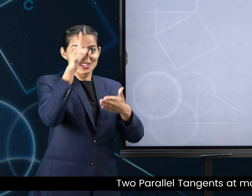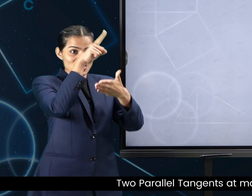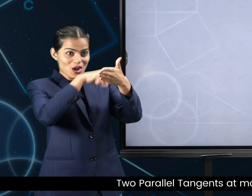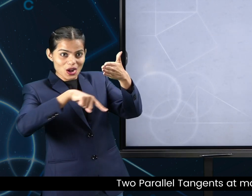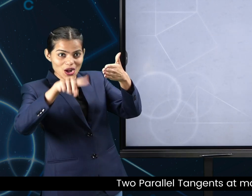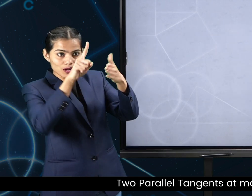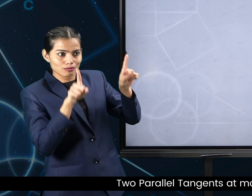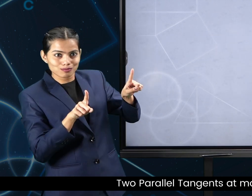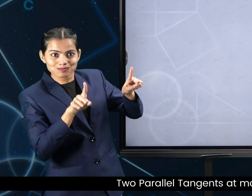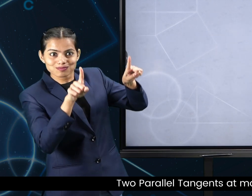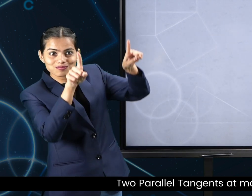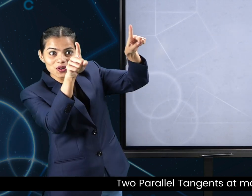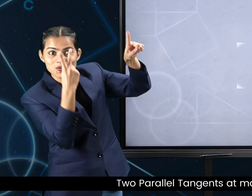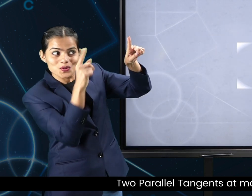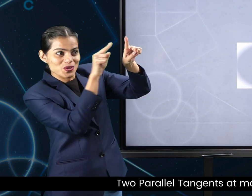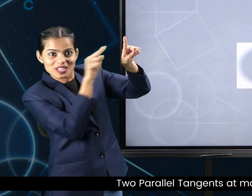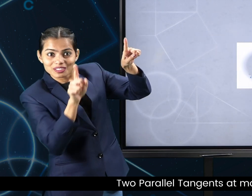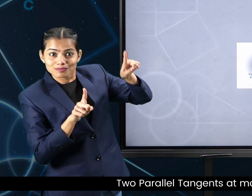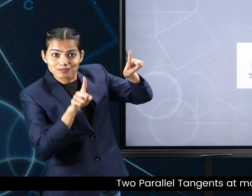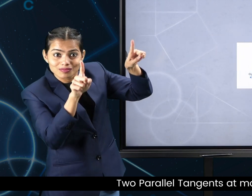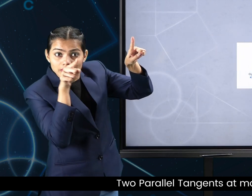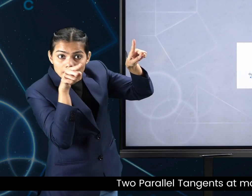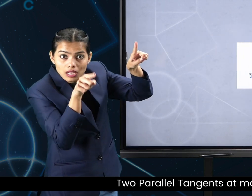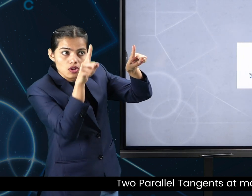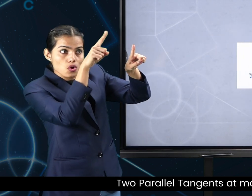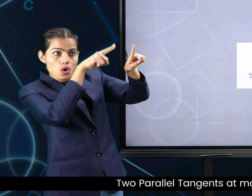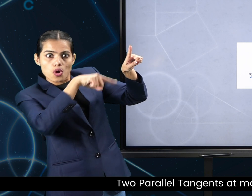Two parallel tangents at most for a given secant.